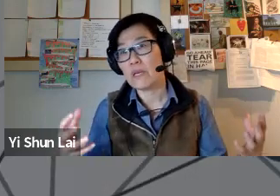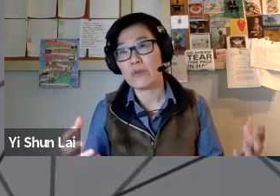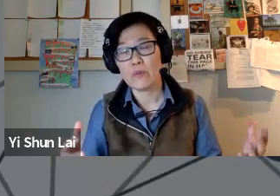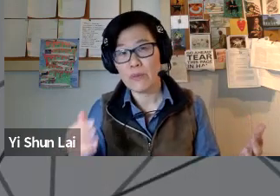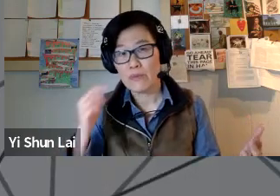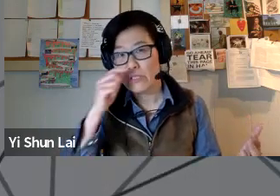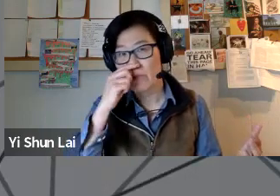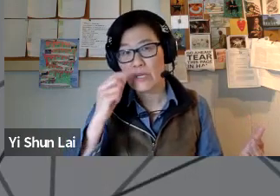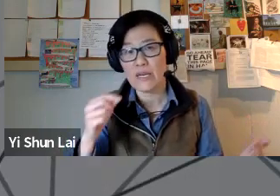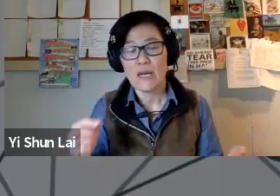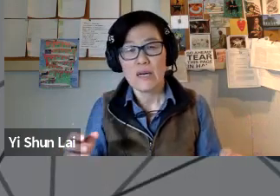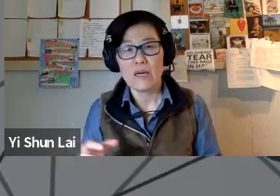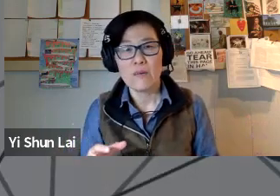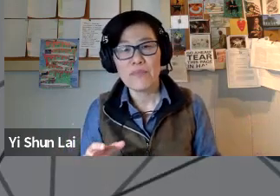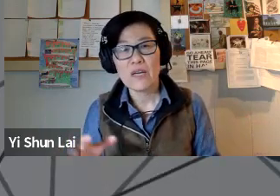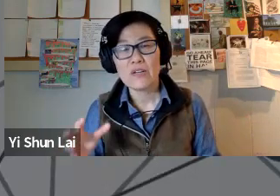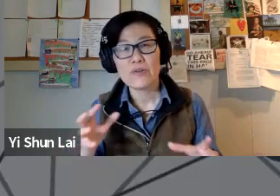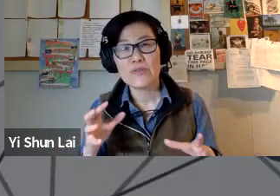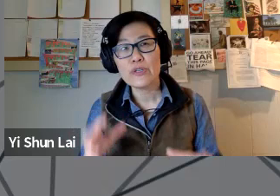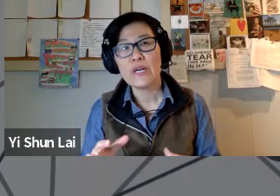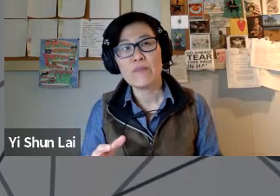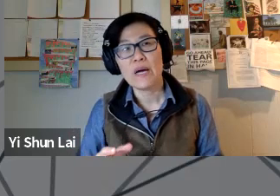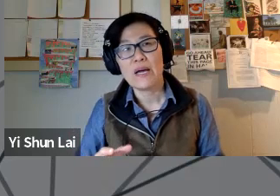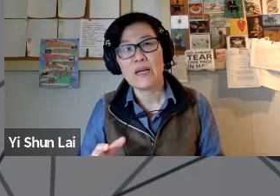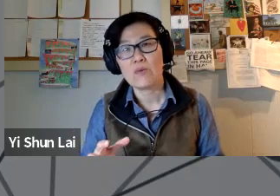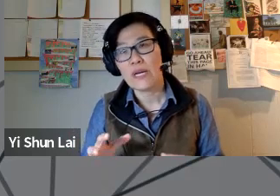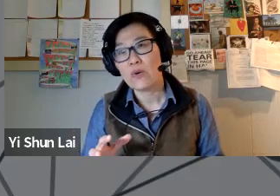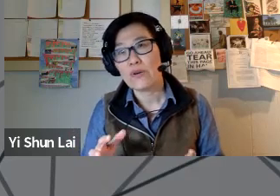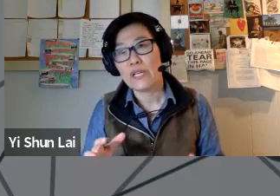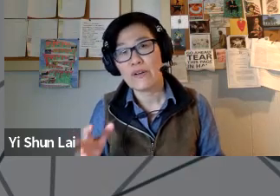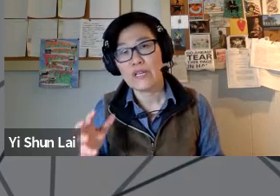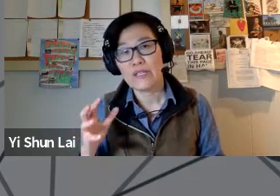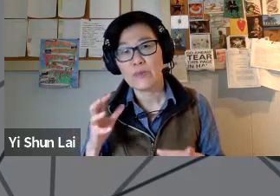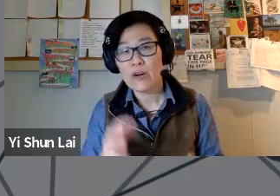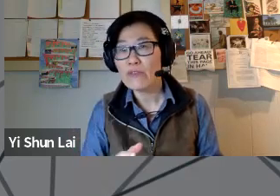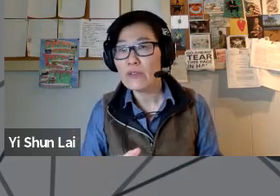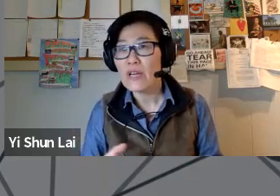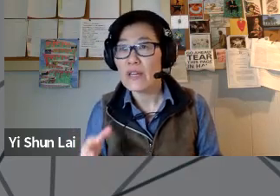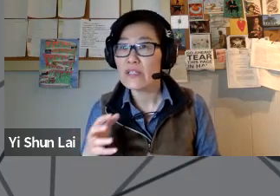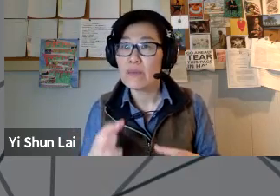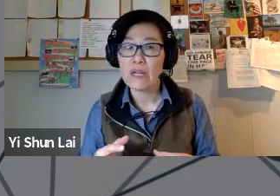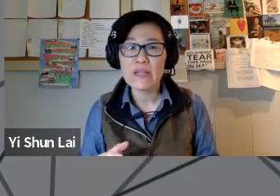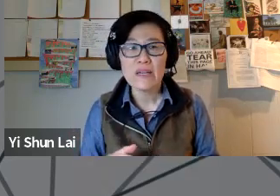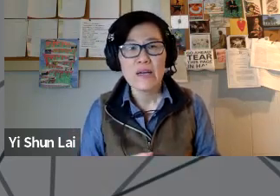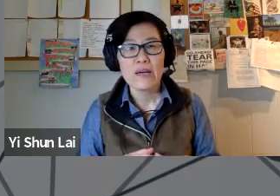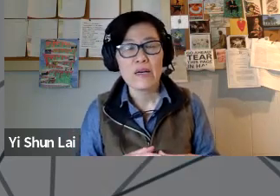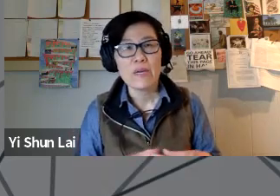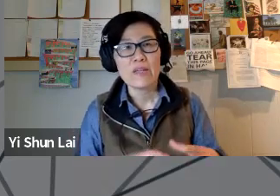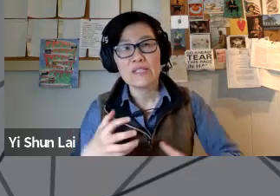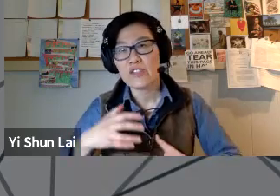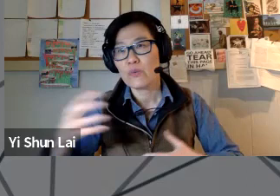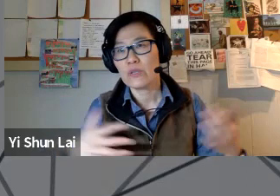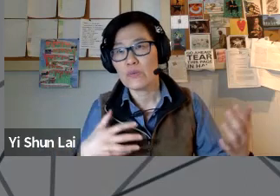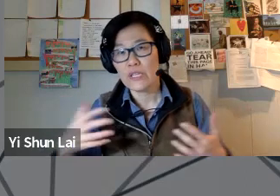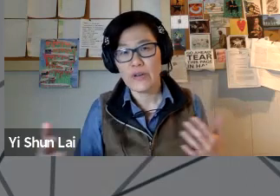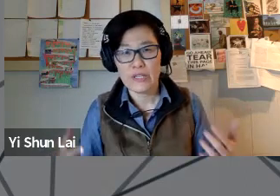many people who want to publish their book, okay? And you do it by writing a query letter that is powerful and that is compelling. And in